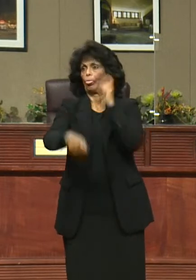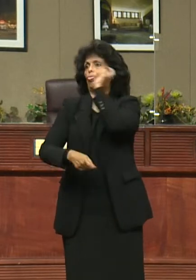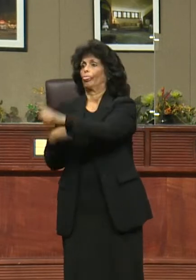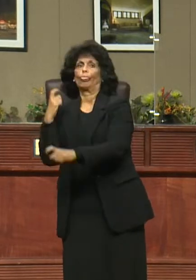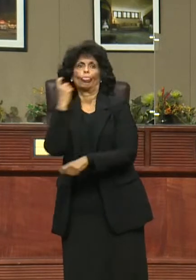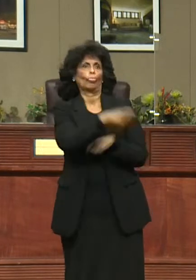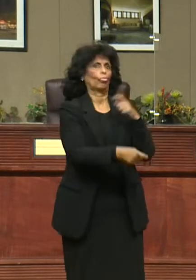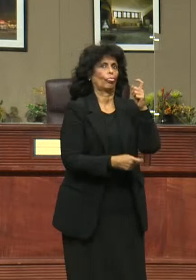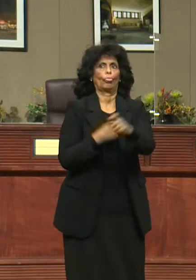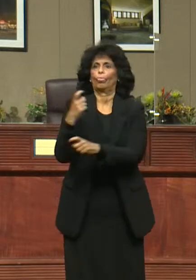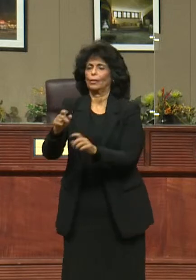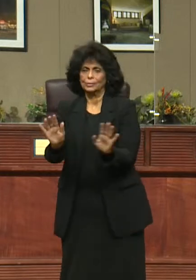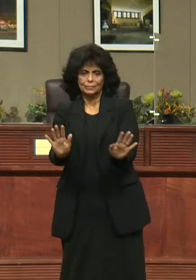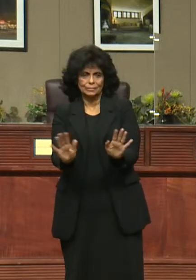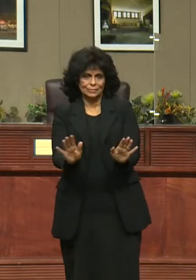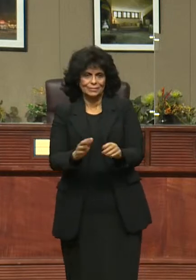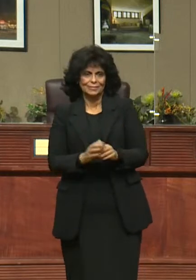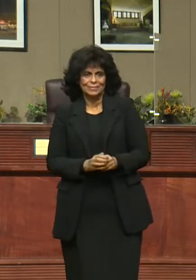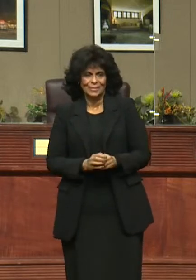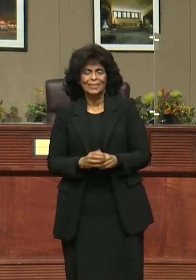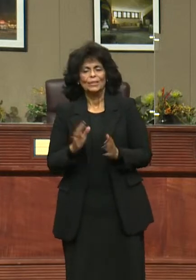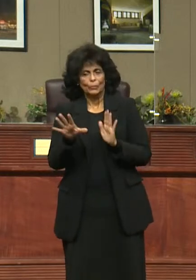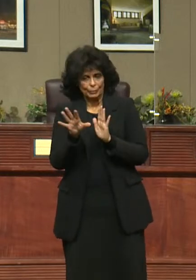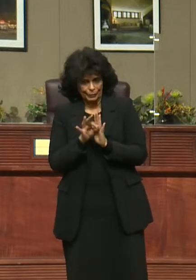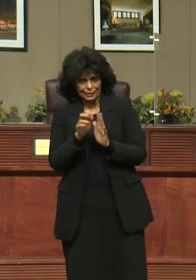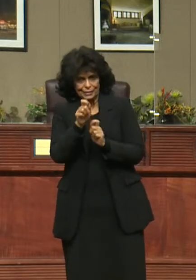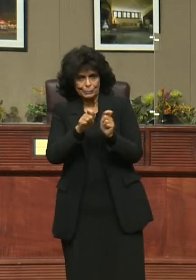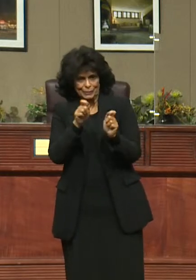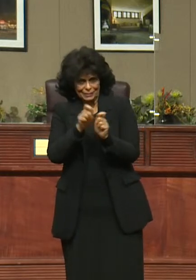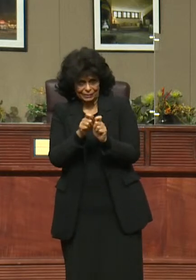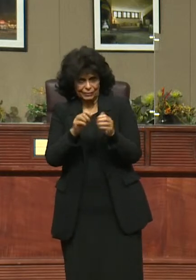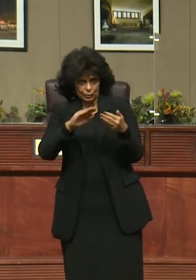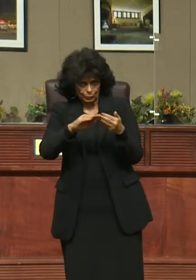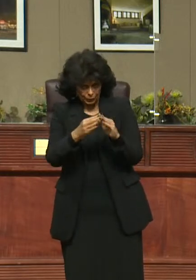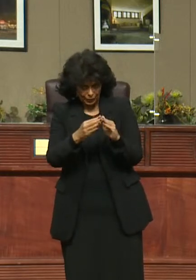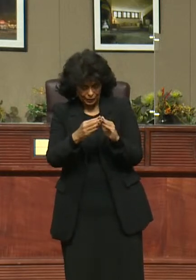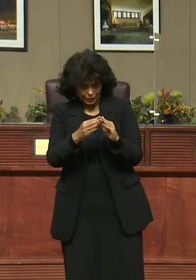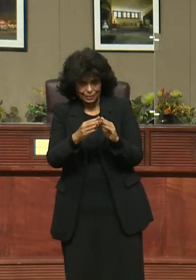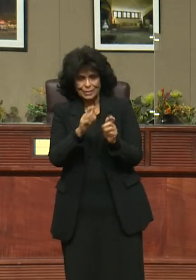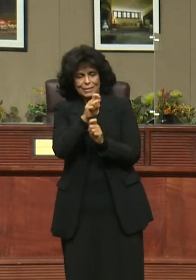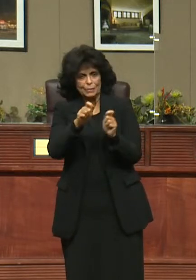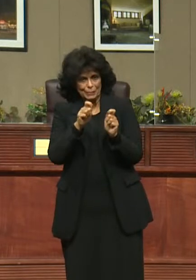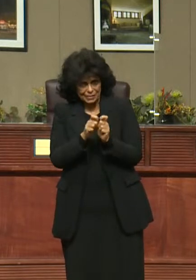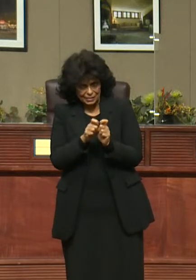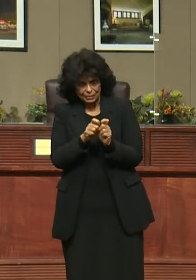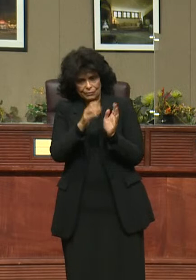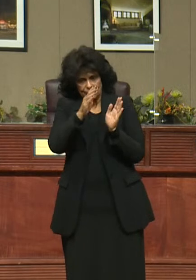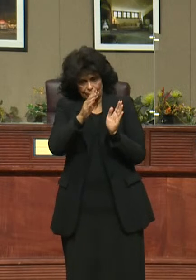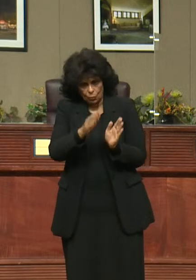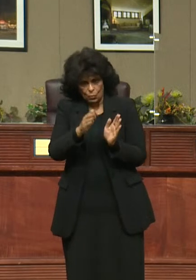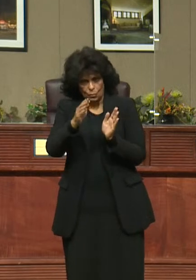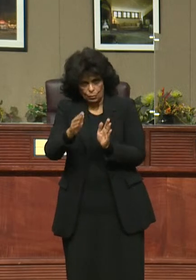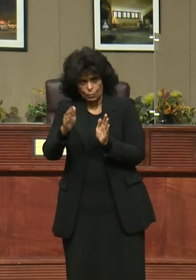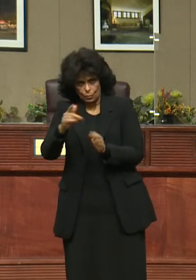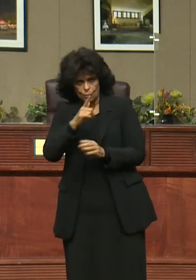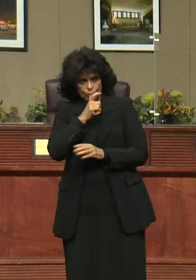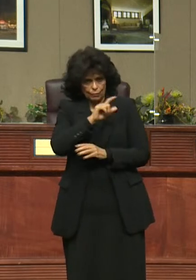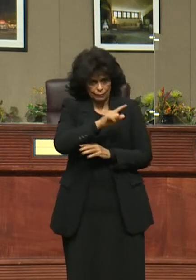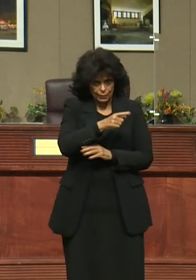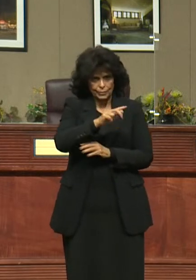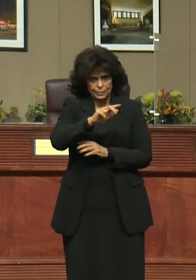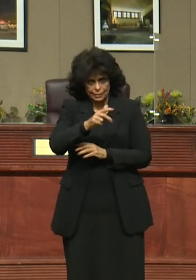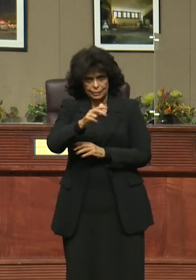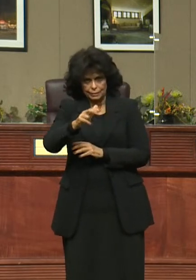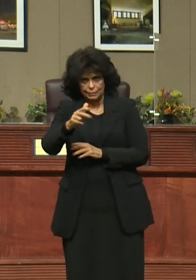communities. The communities that have been selected and the order they are selected is based on number of positive cases that we